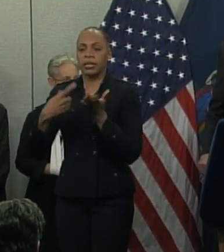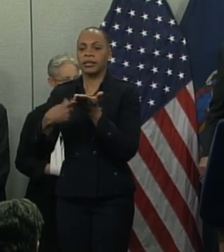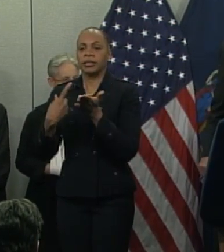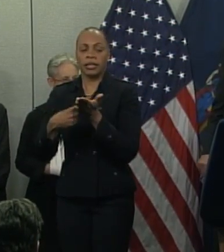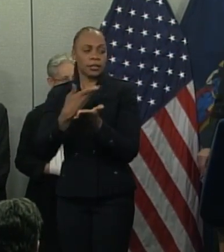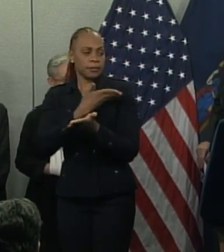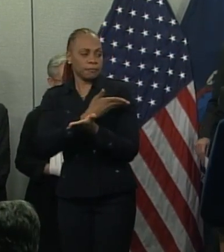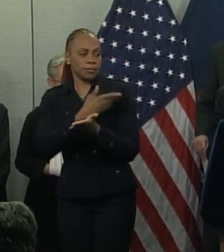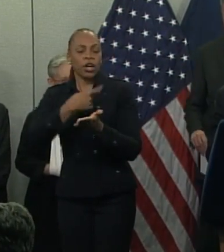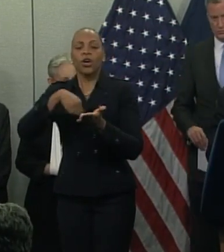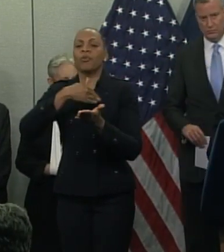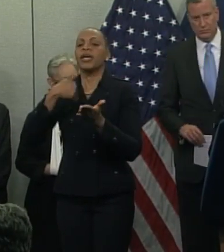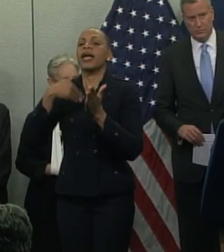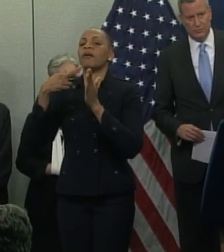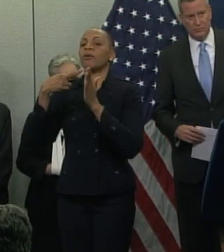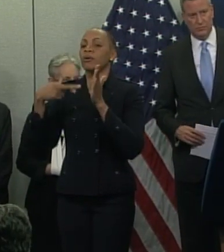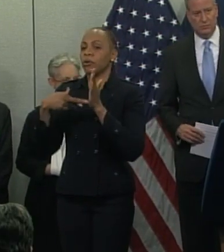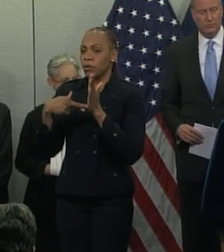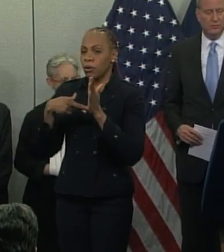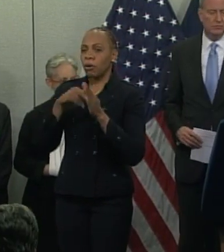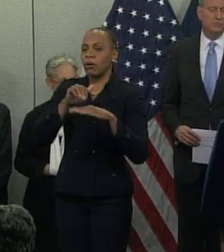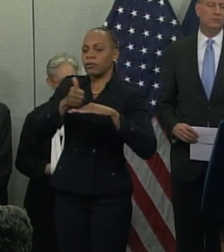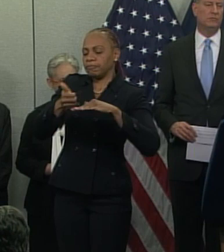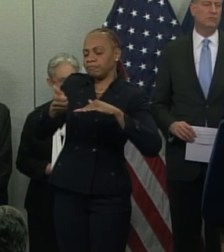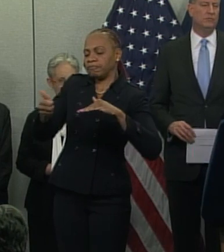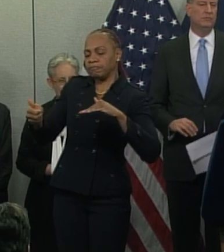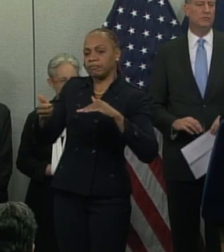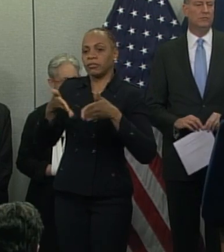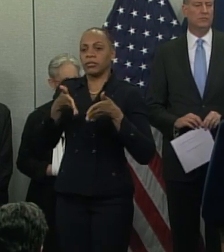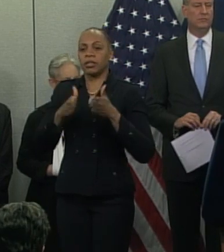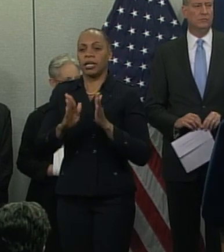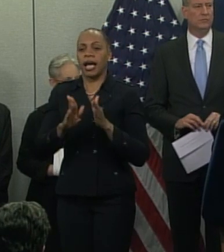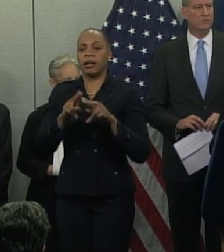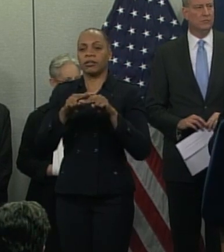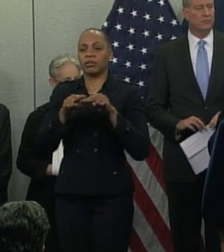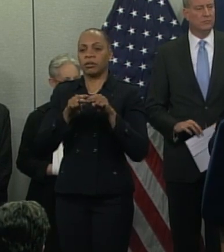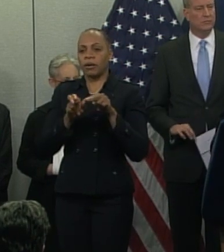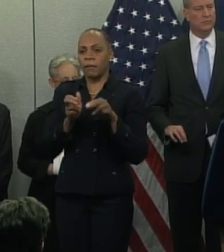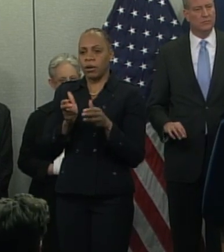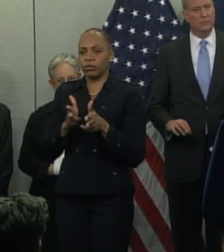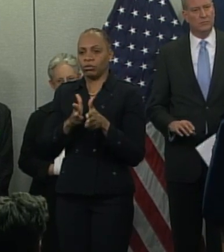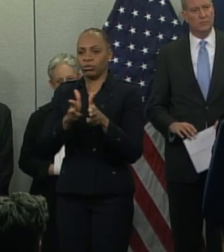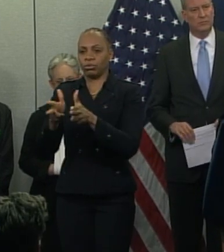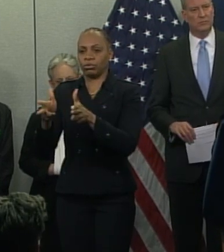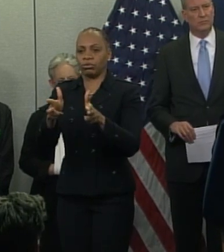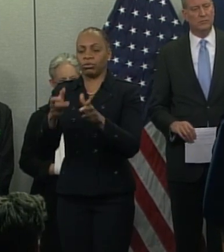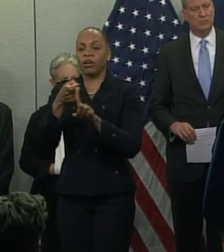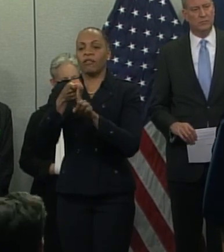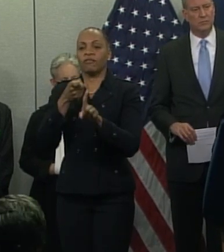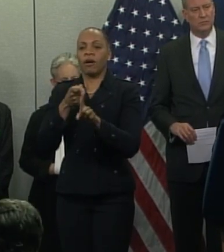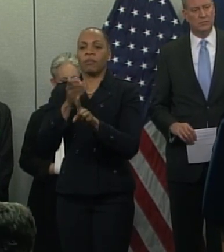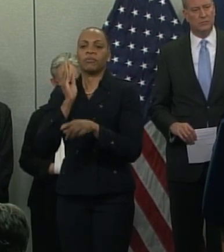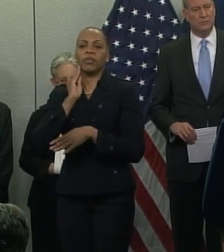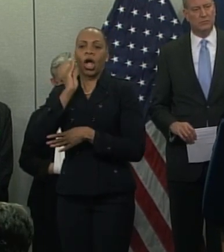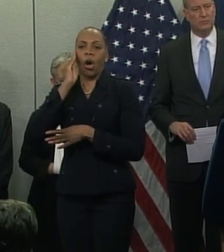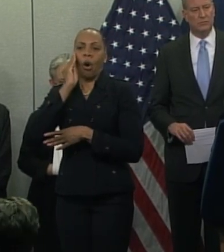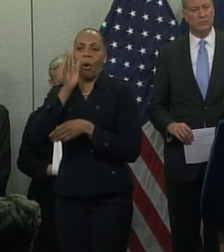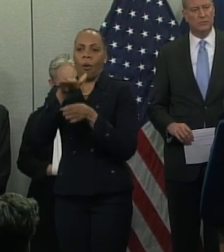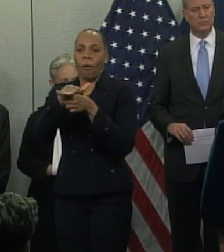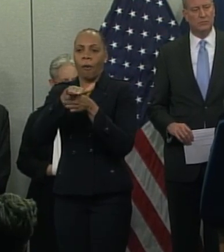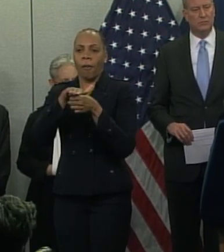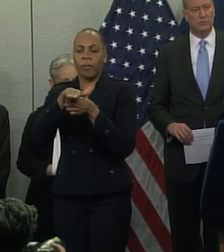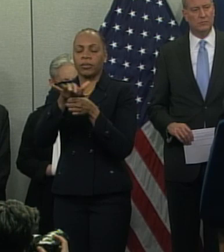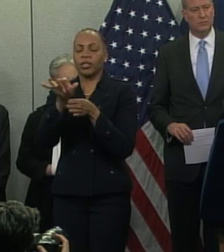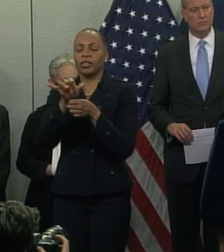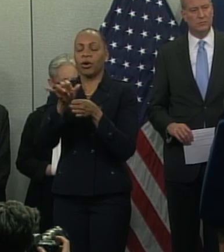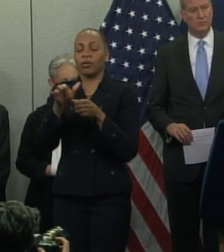We have protocols in place that would allow for the transportation of our 911 dispatchers from their home precincts. We also have